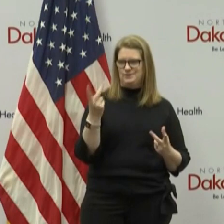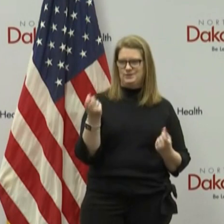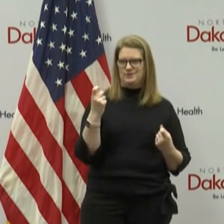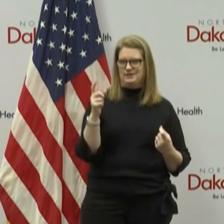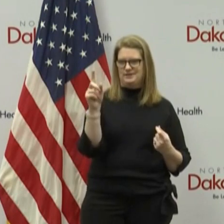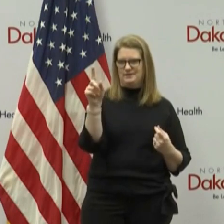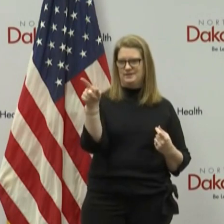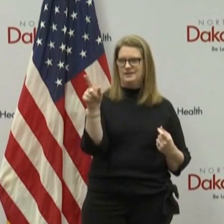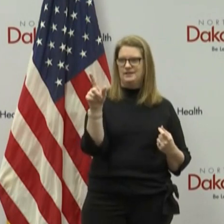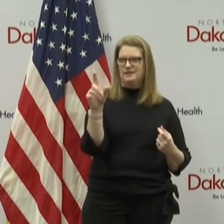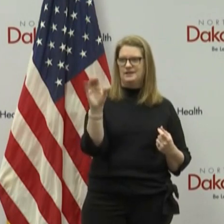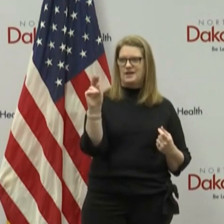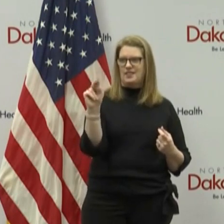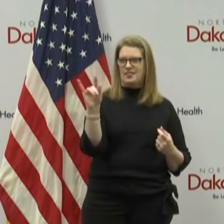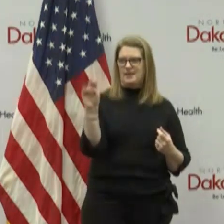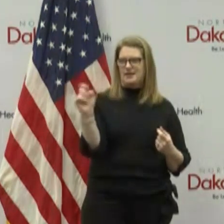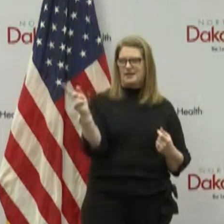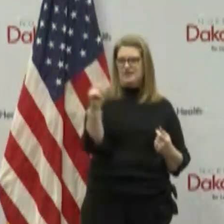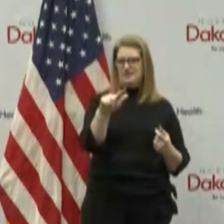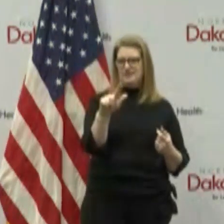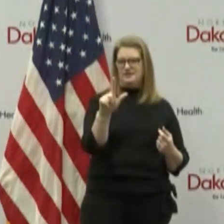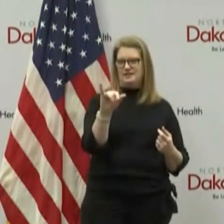quick ones, one online and one for Lane, and then we'll...